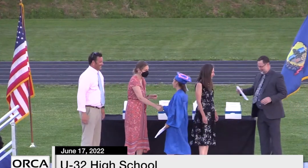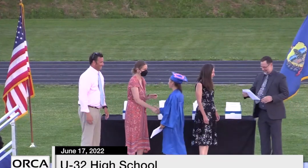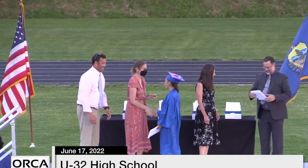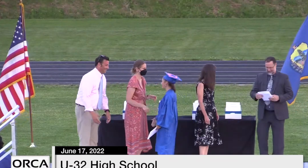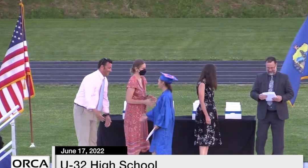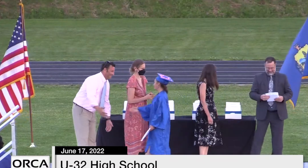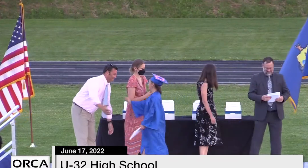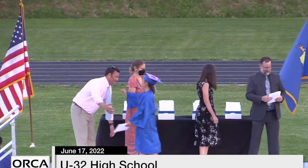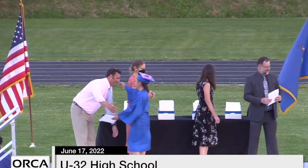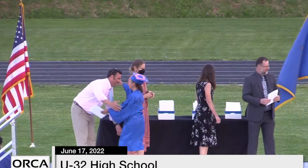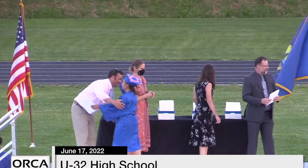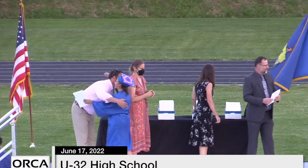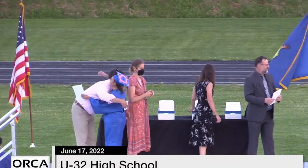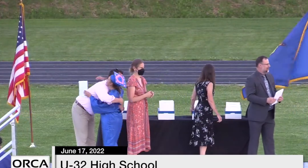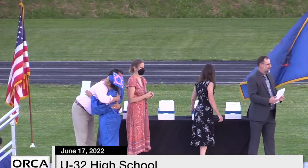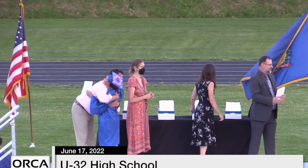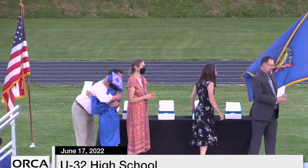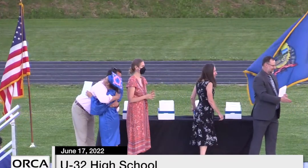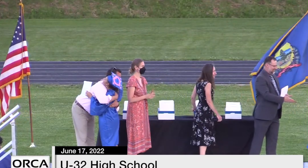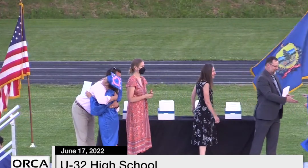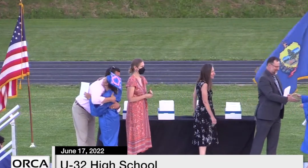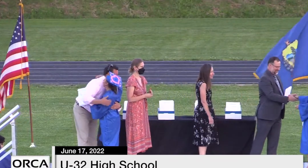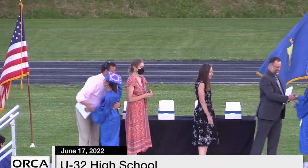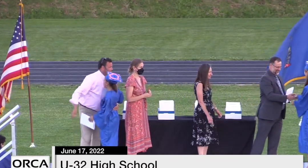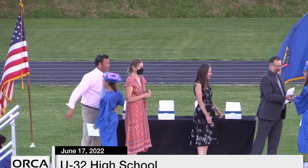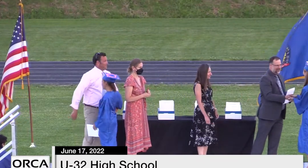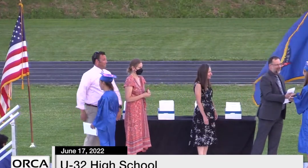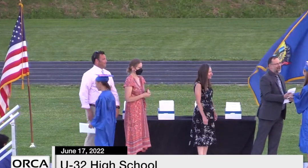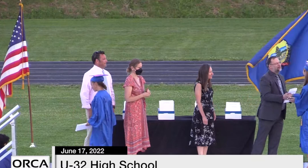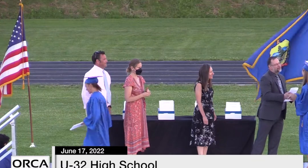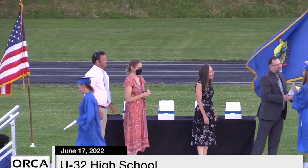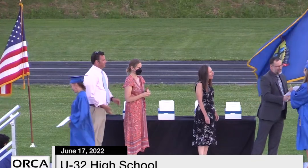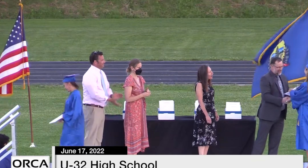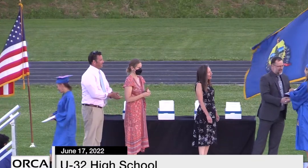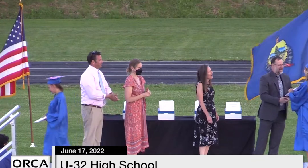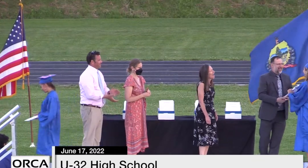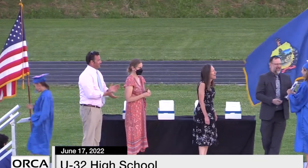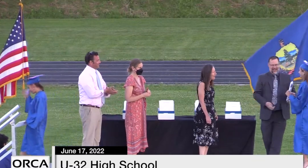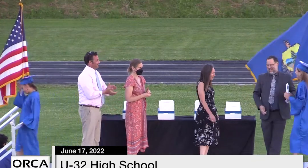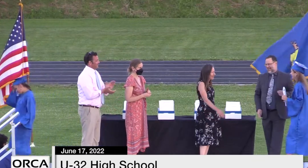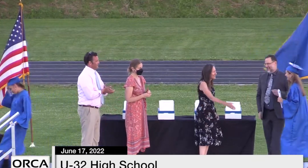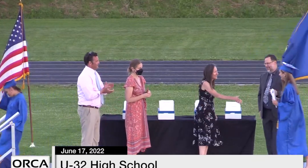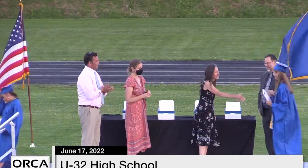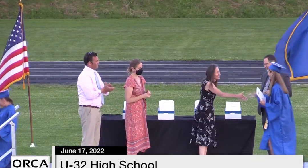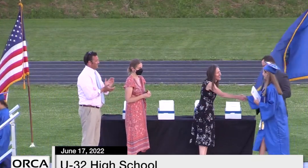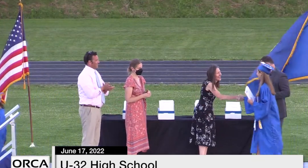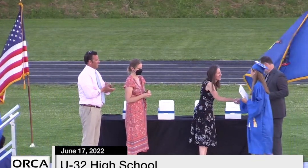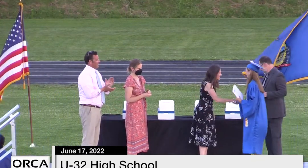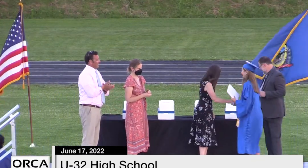I'd like to welcome teacher advisor Margaret Keyes to the stage.